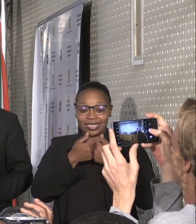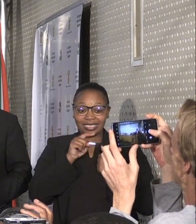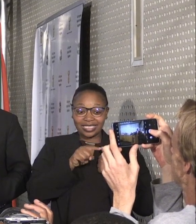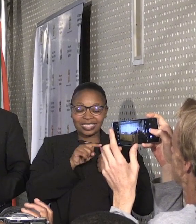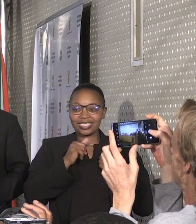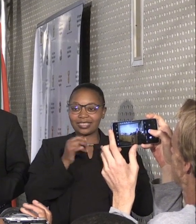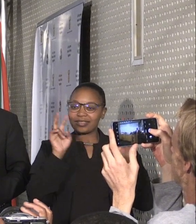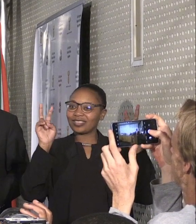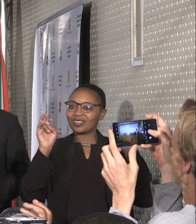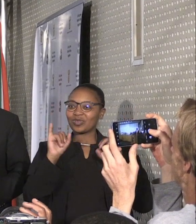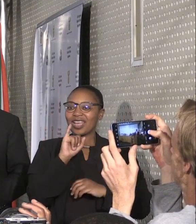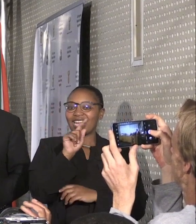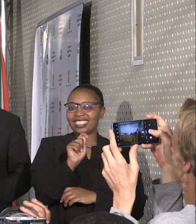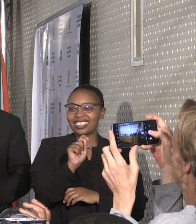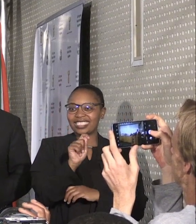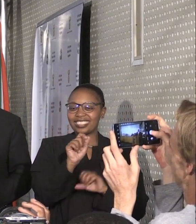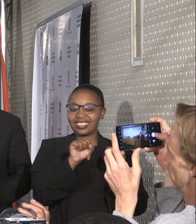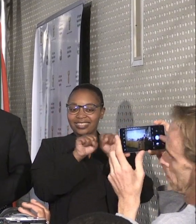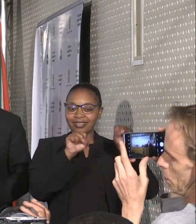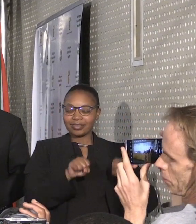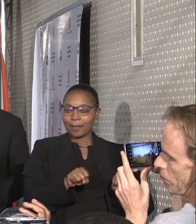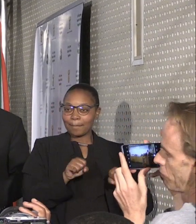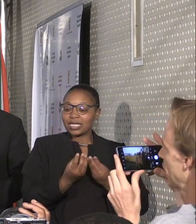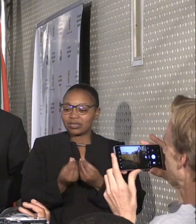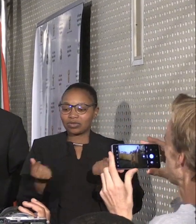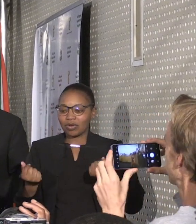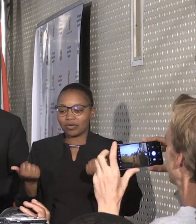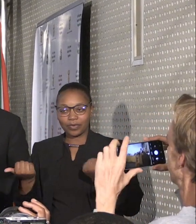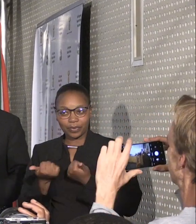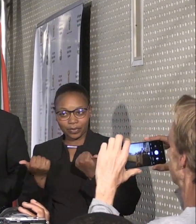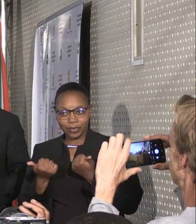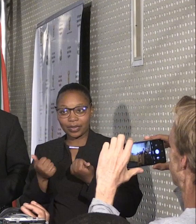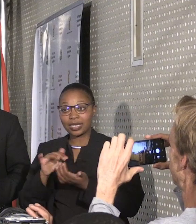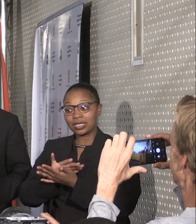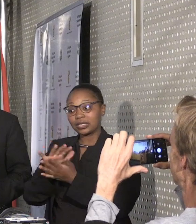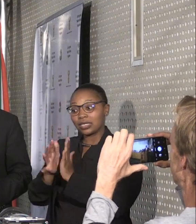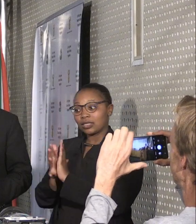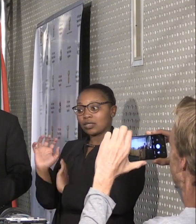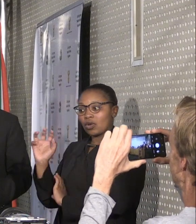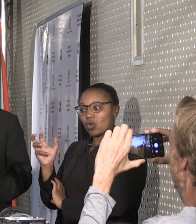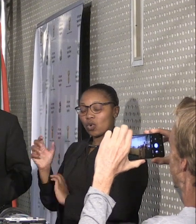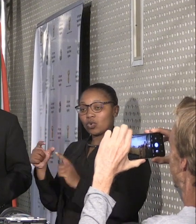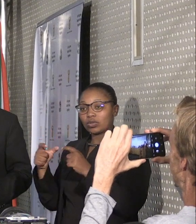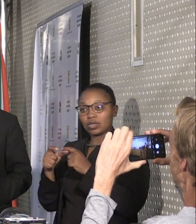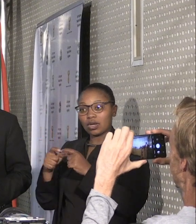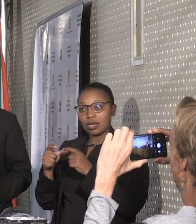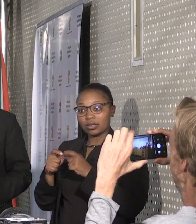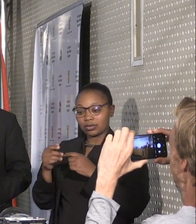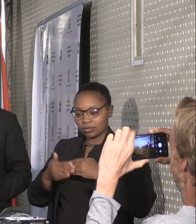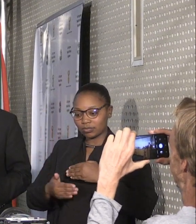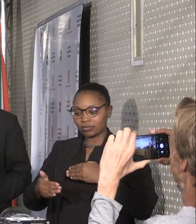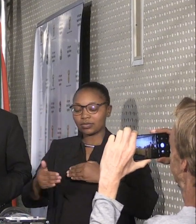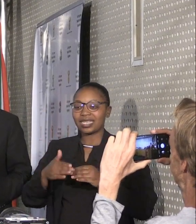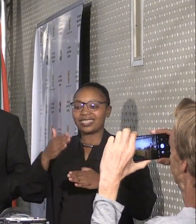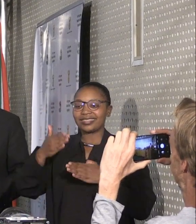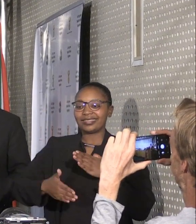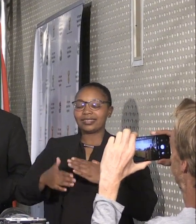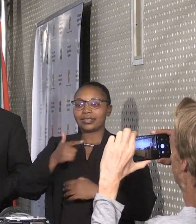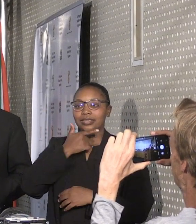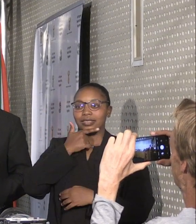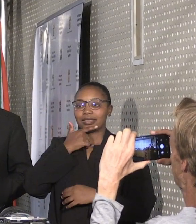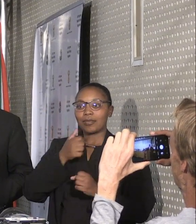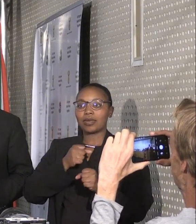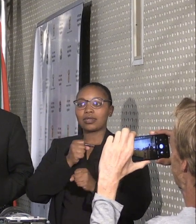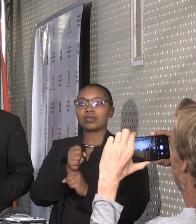issue that has since been resolved. SASSA Gold Cards remain valid and operational until December 2023